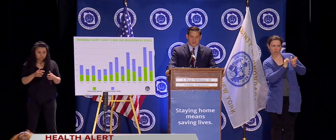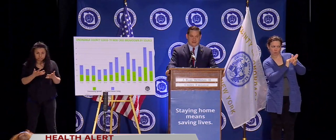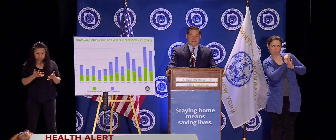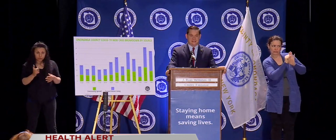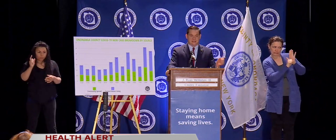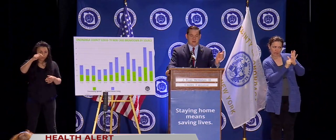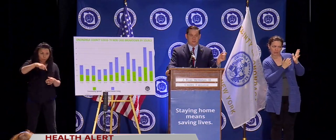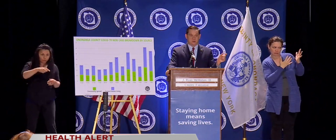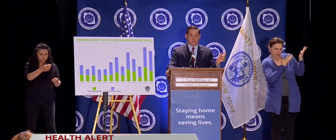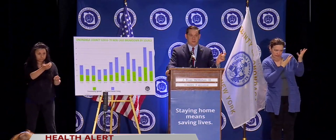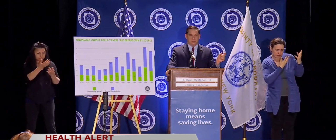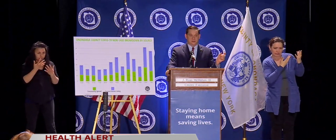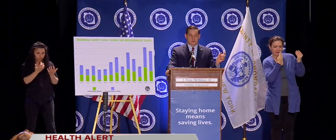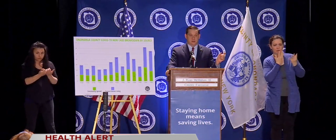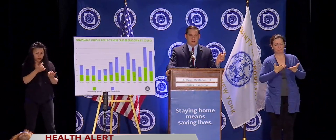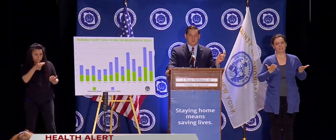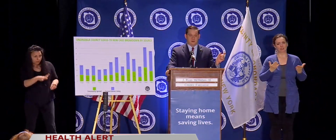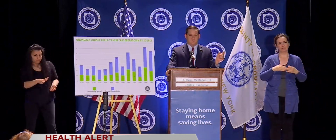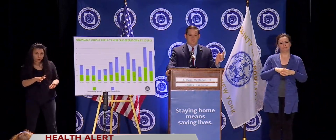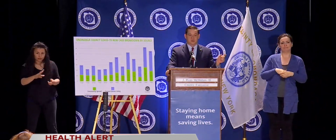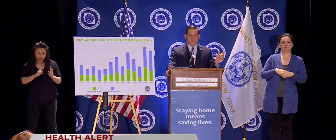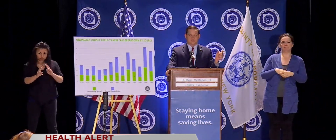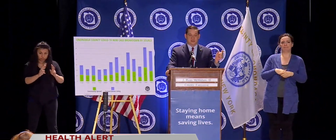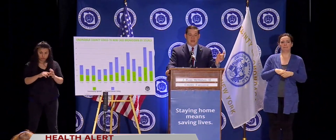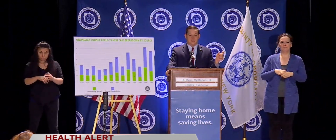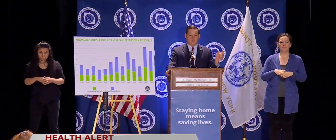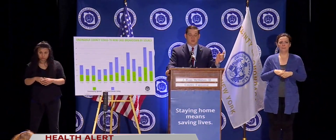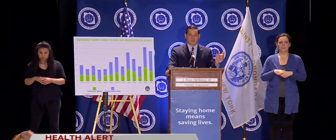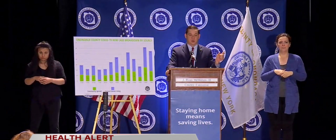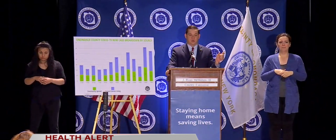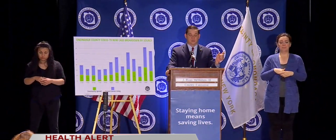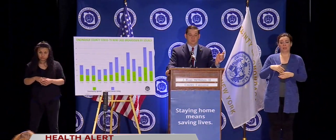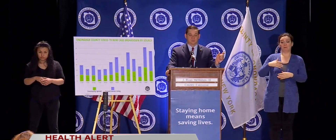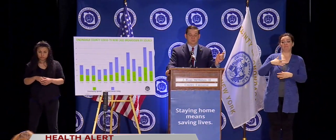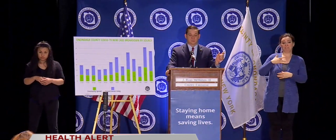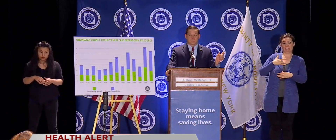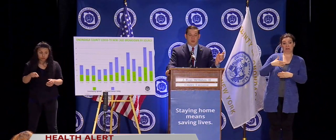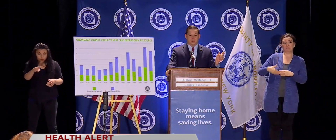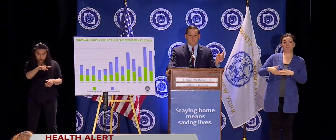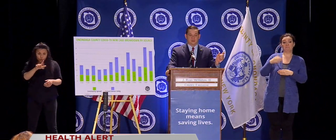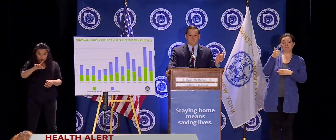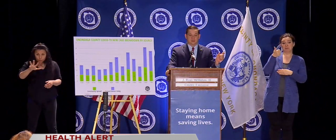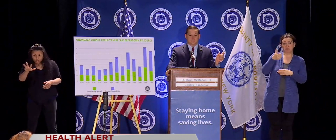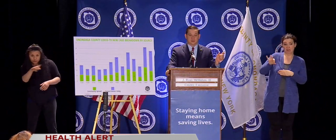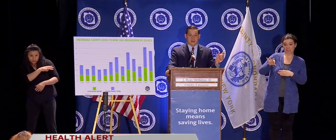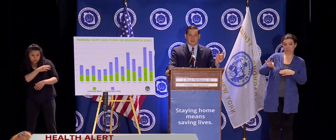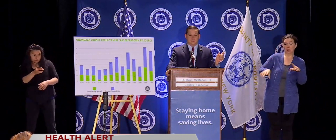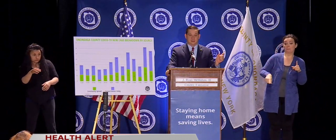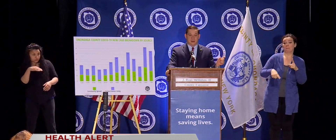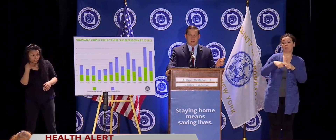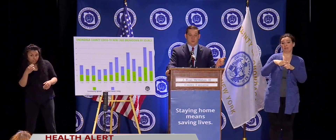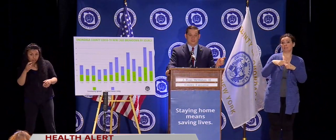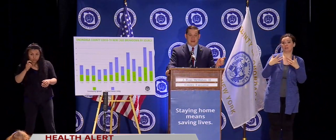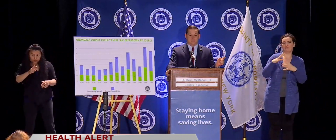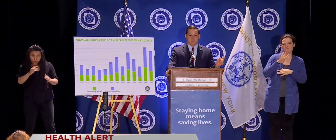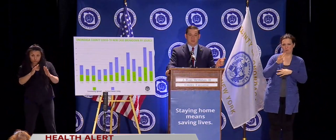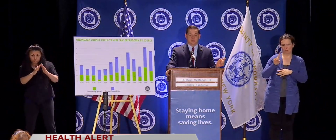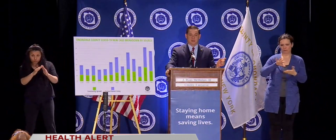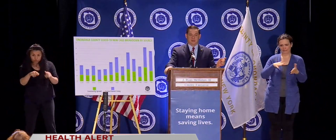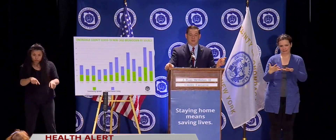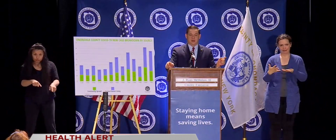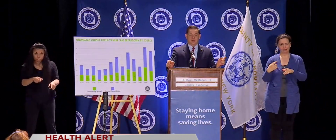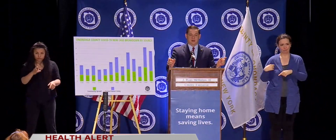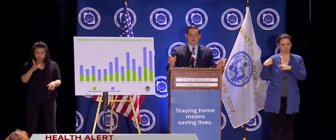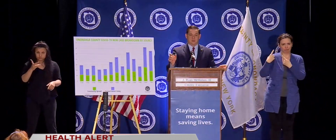now that the 19 number of individuals that have died in nursing homes, that was not